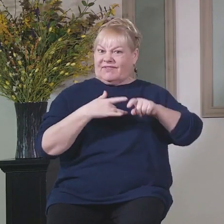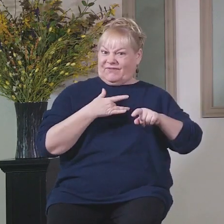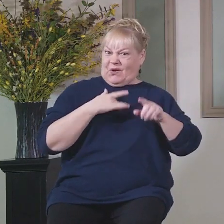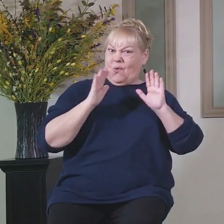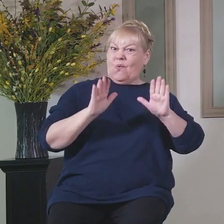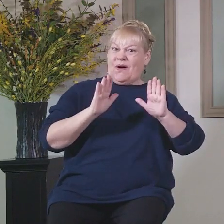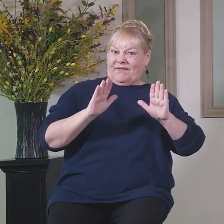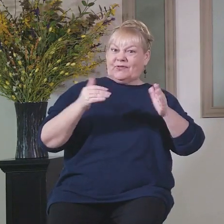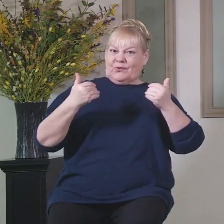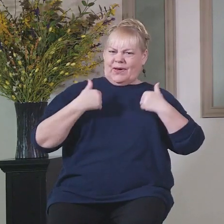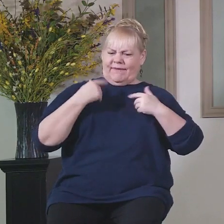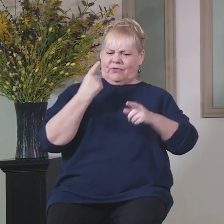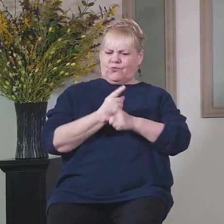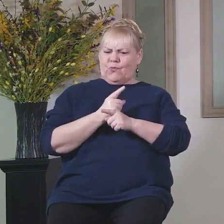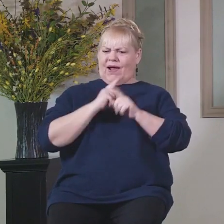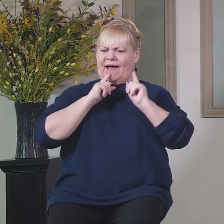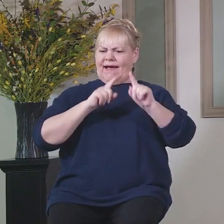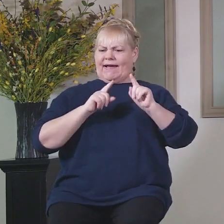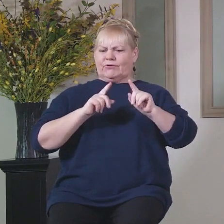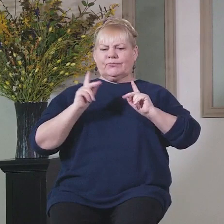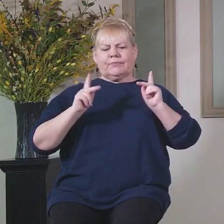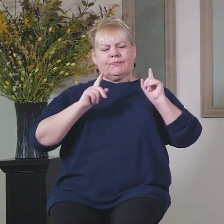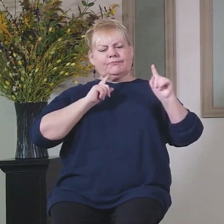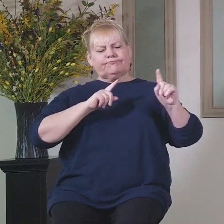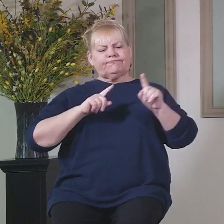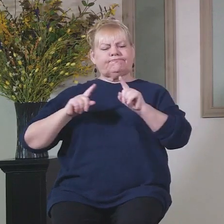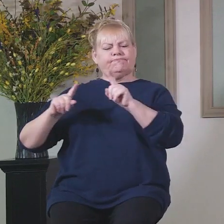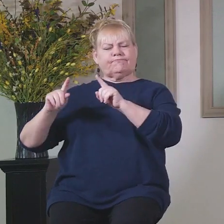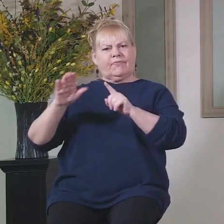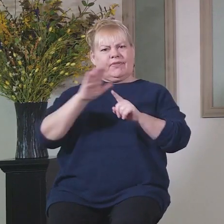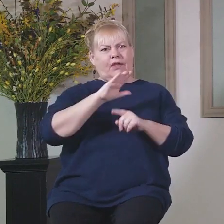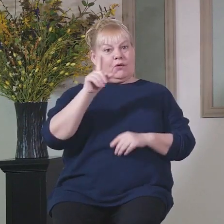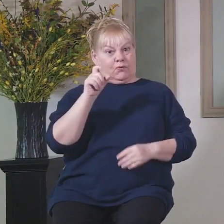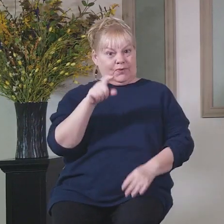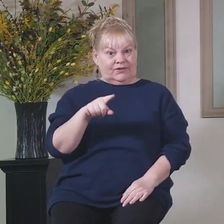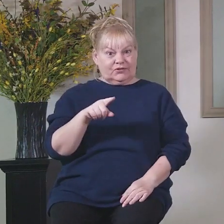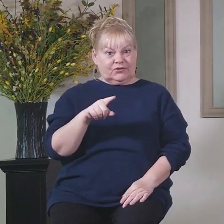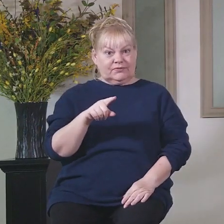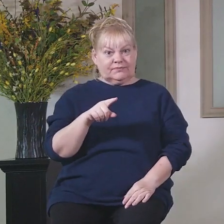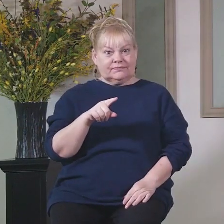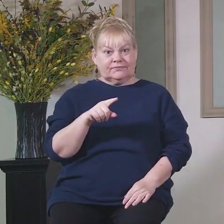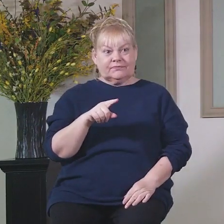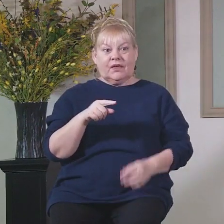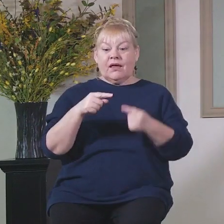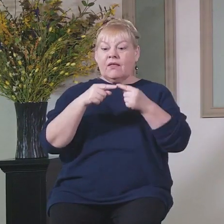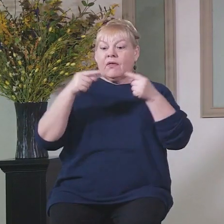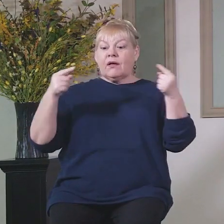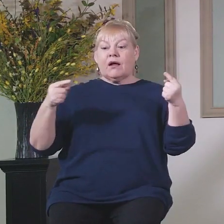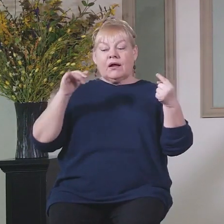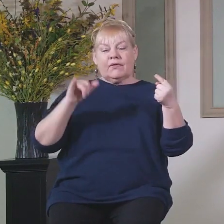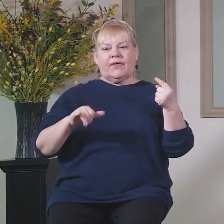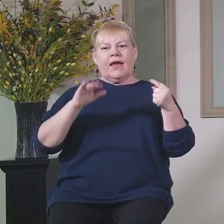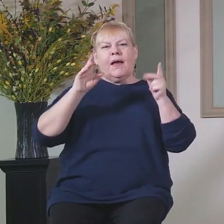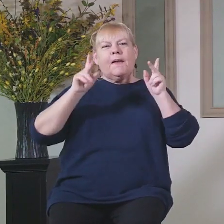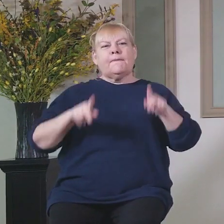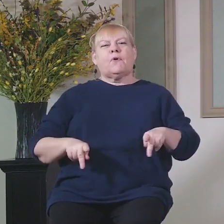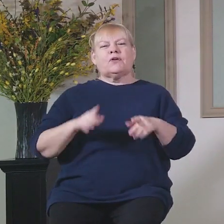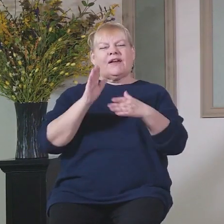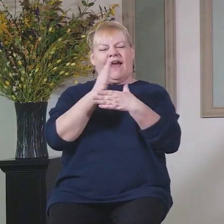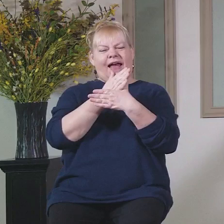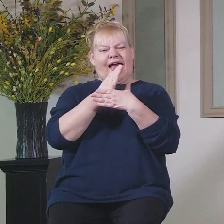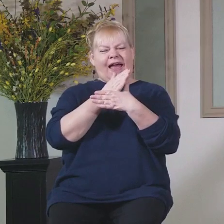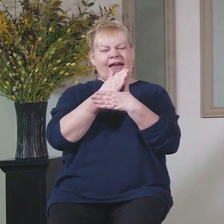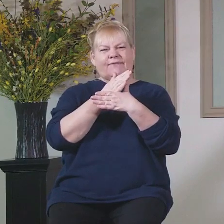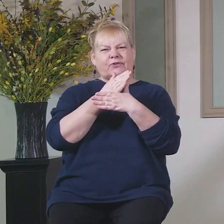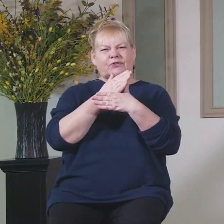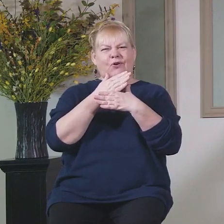to have the right answers to people's questions? Now, the converse of that is to be a person of average